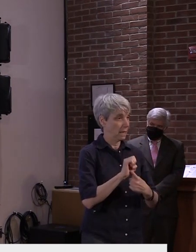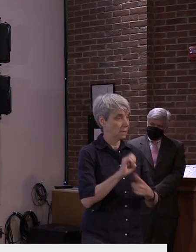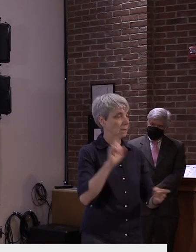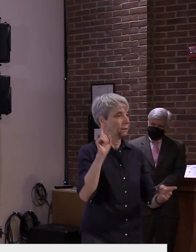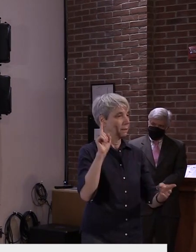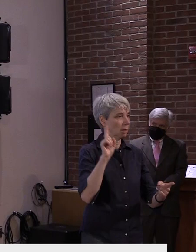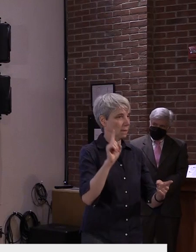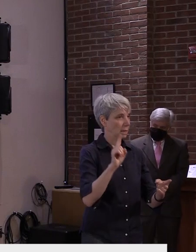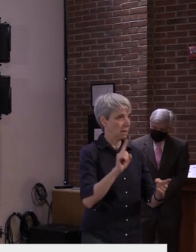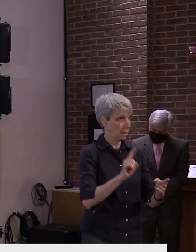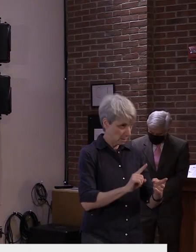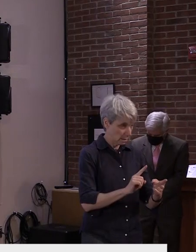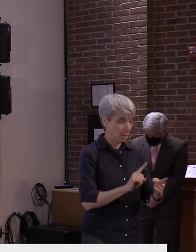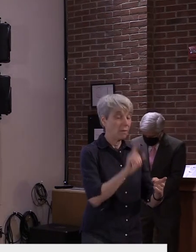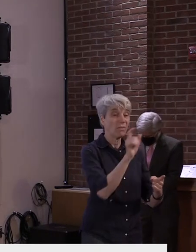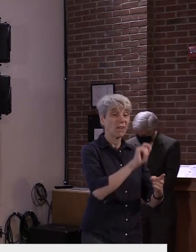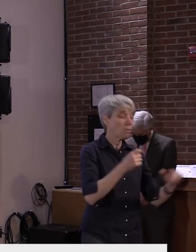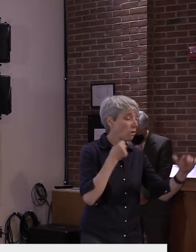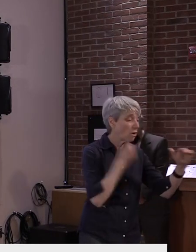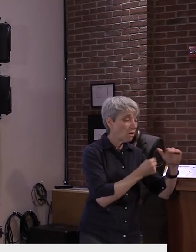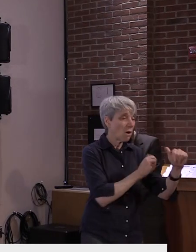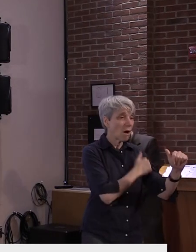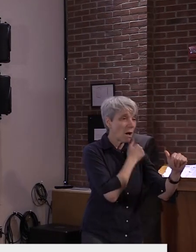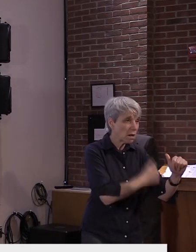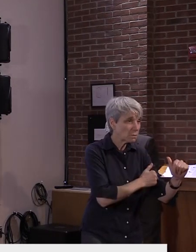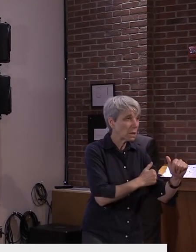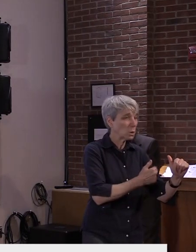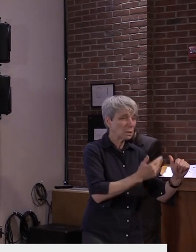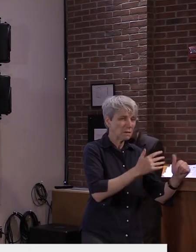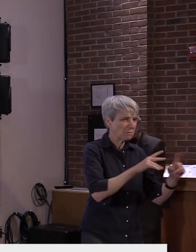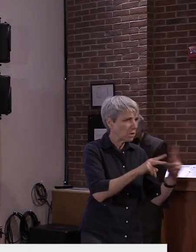hospitalizations and serious life-threatening illness.